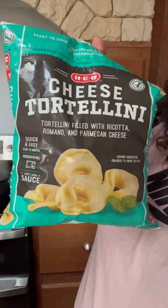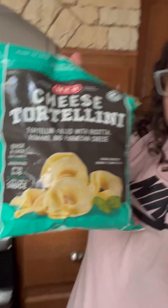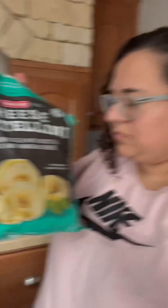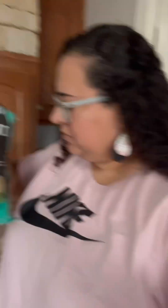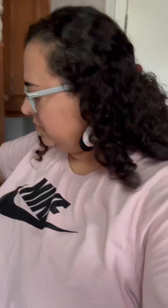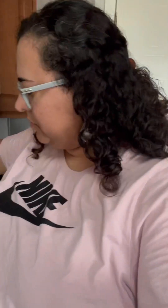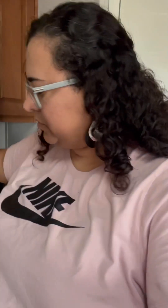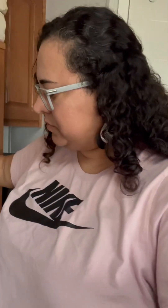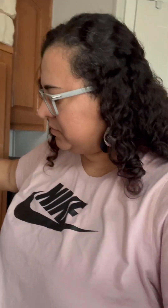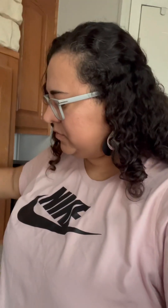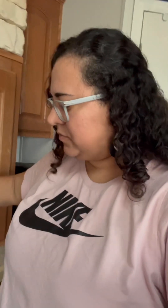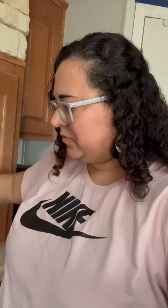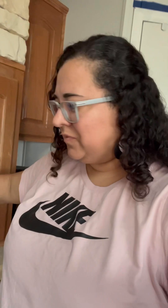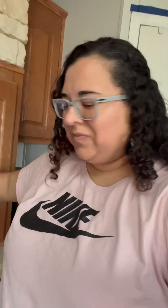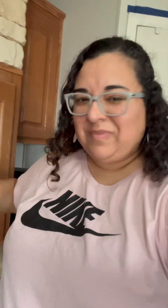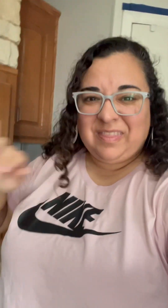Put in some pepper.